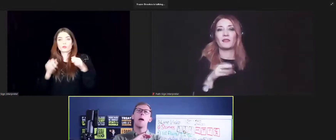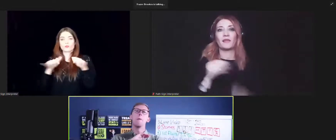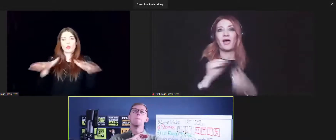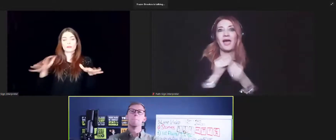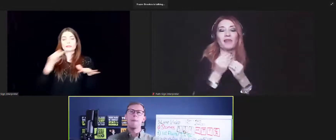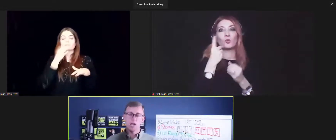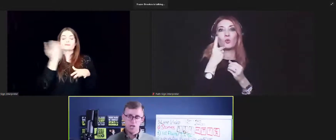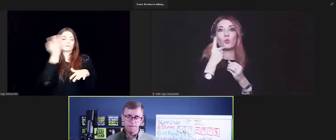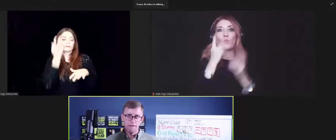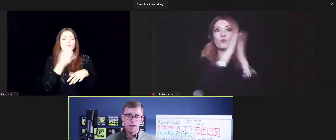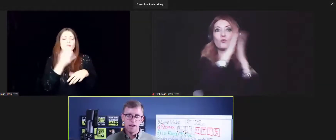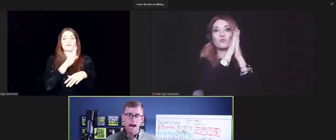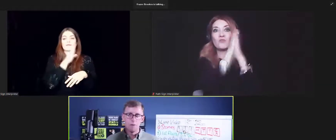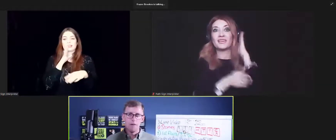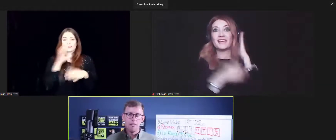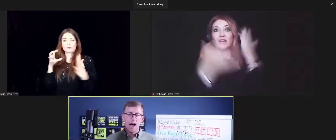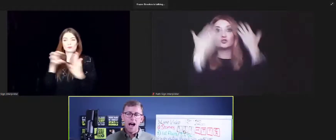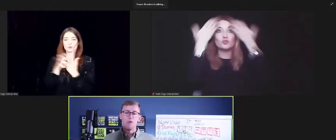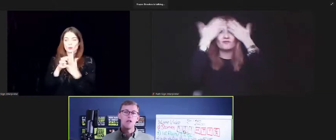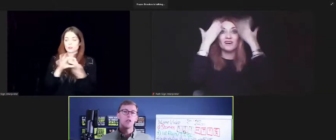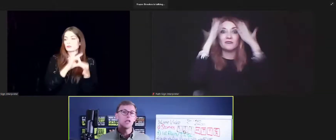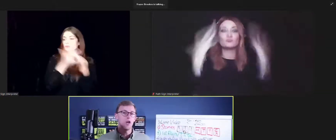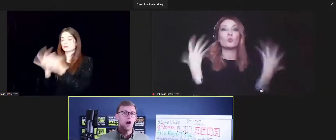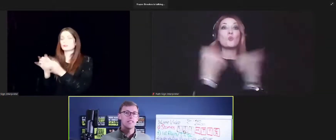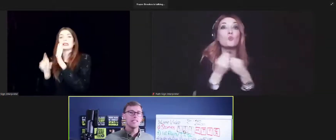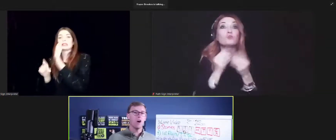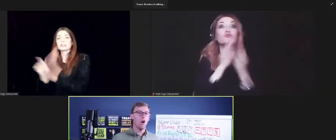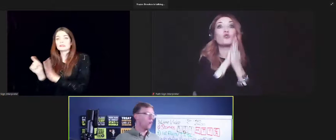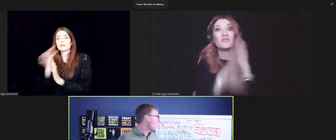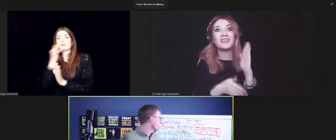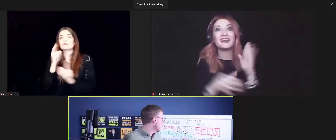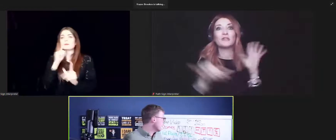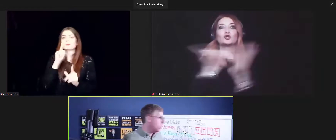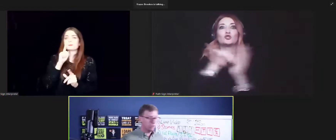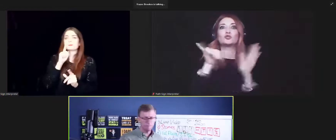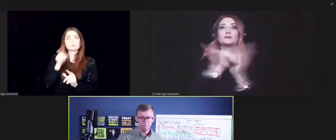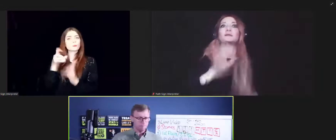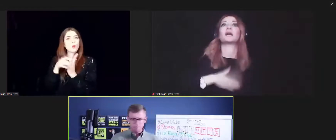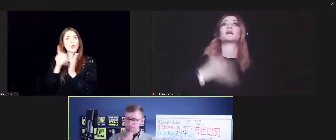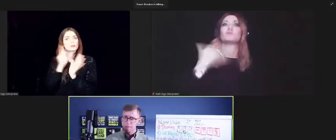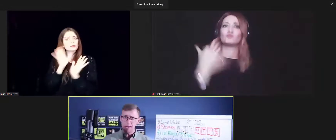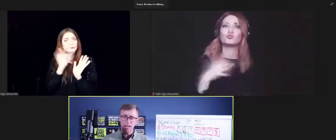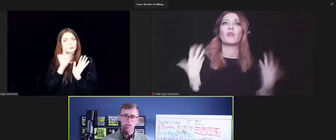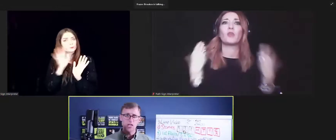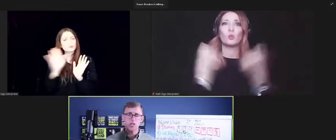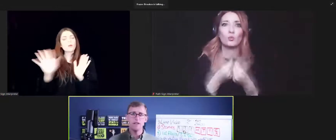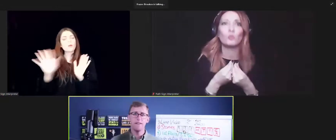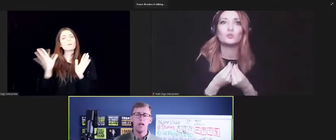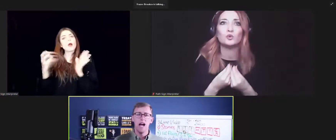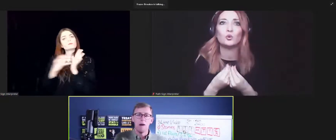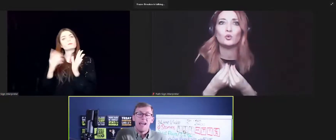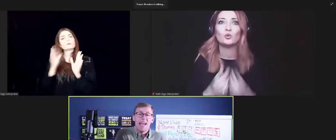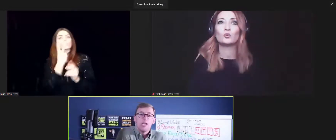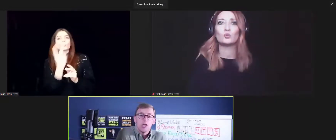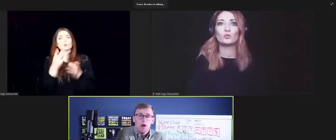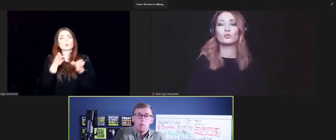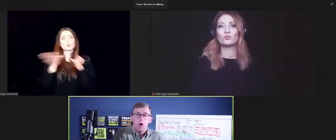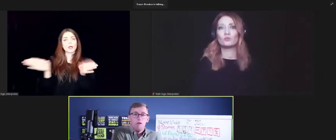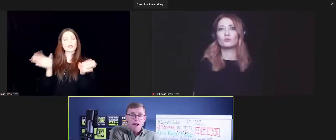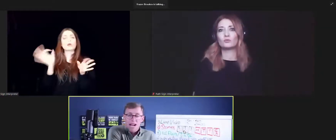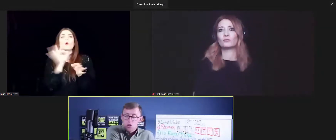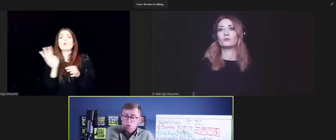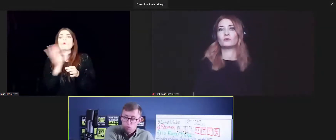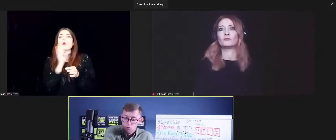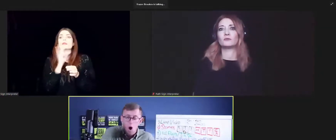becoming massive now. I recently started on TikTok, being consistent, and my Instagram